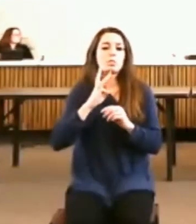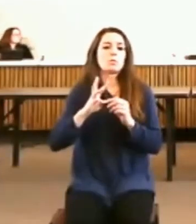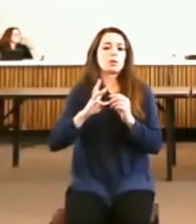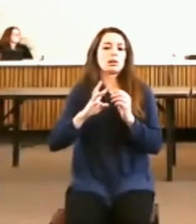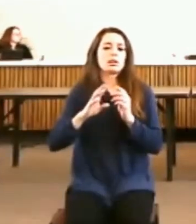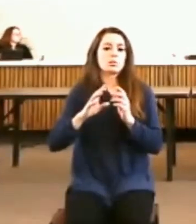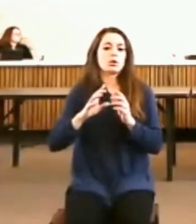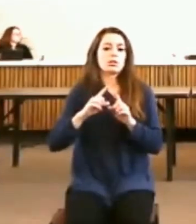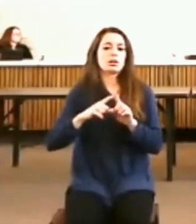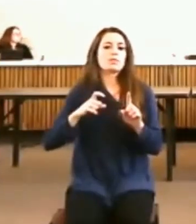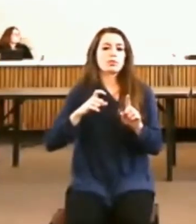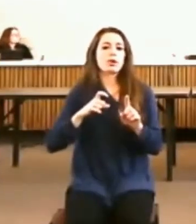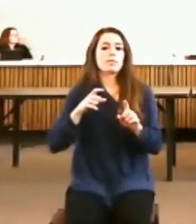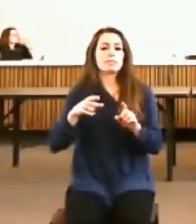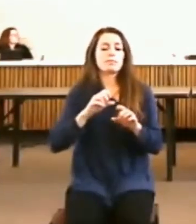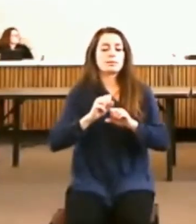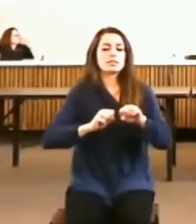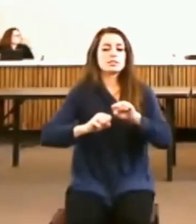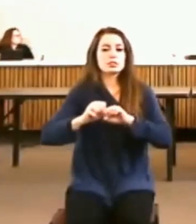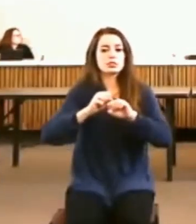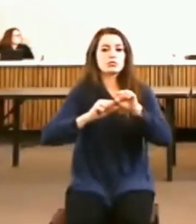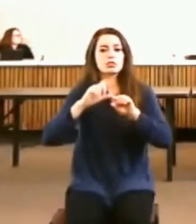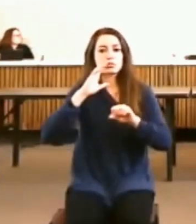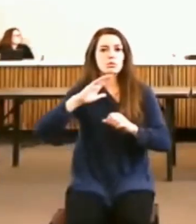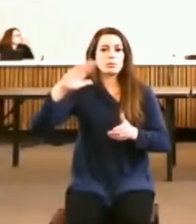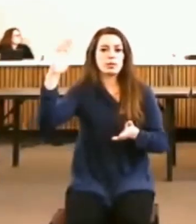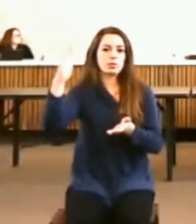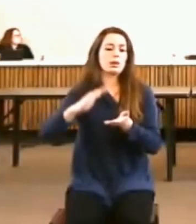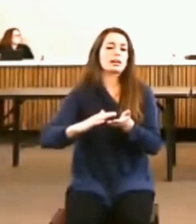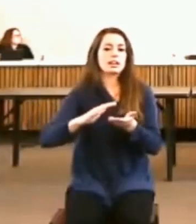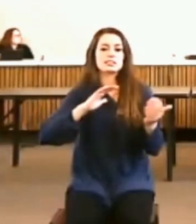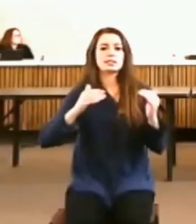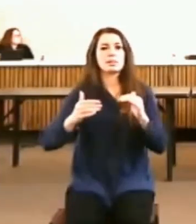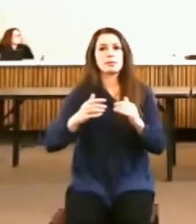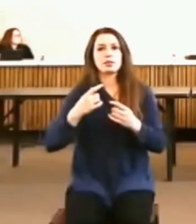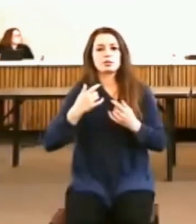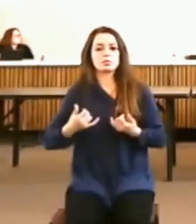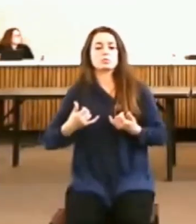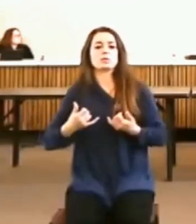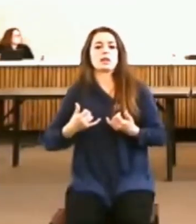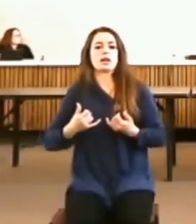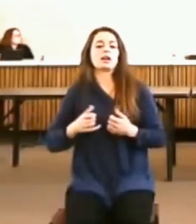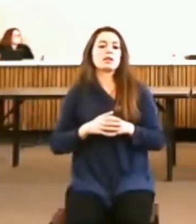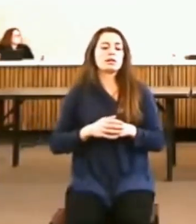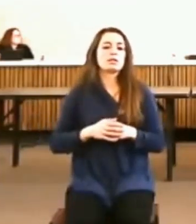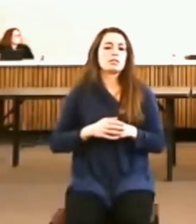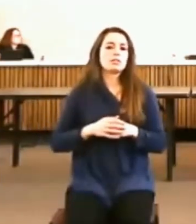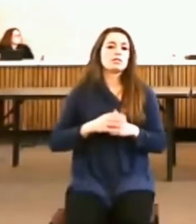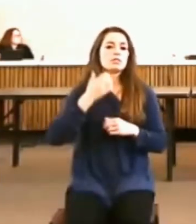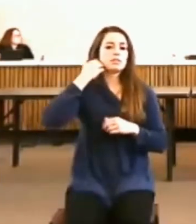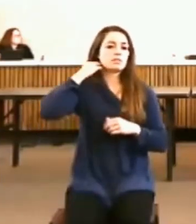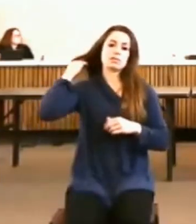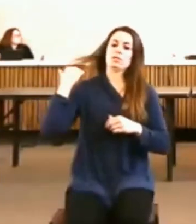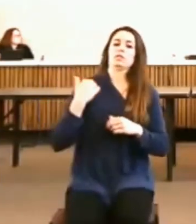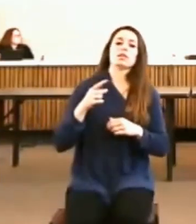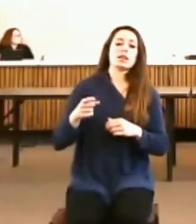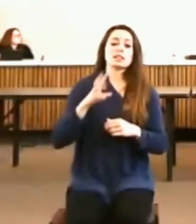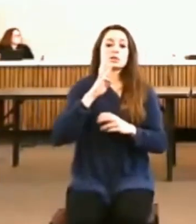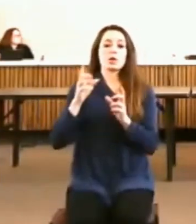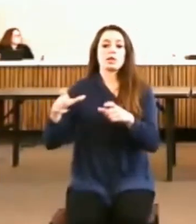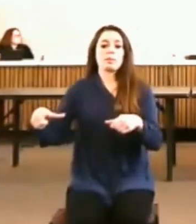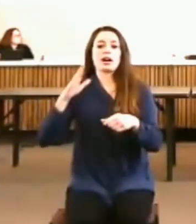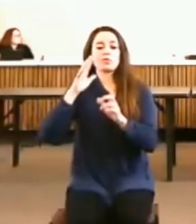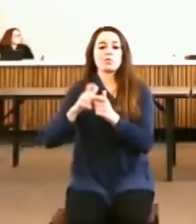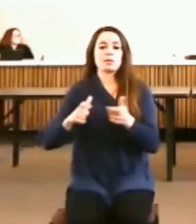Ethiopia and Tanzania from the rest of the continent. Observing the world around us and the continents existing on